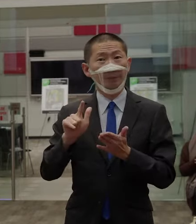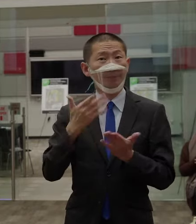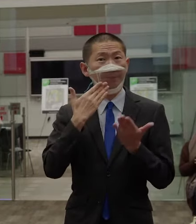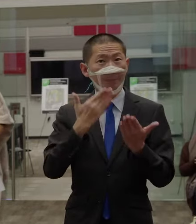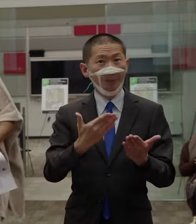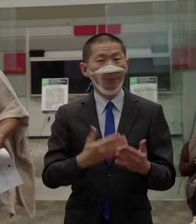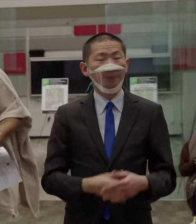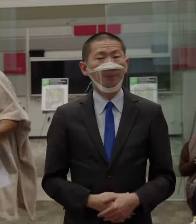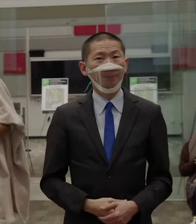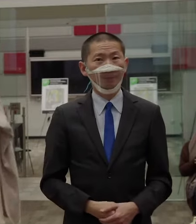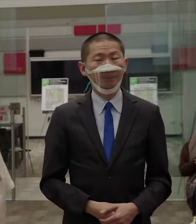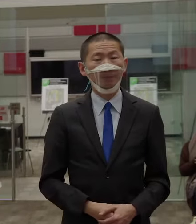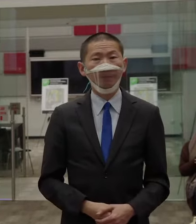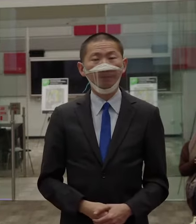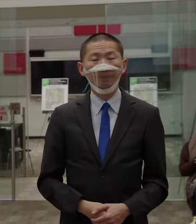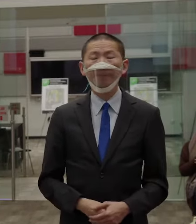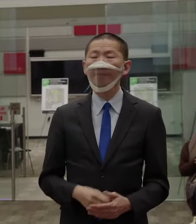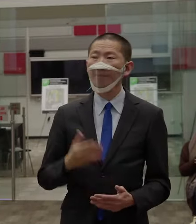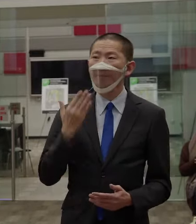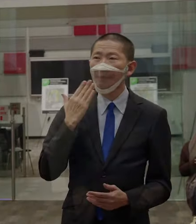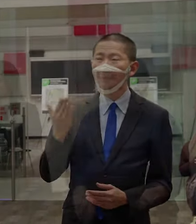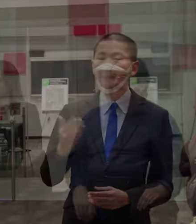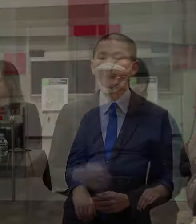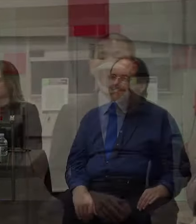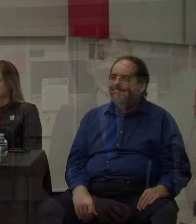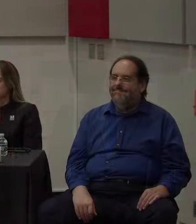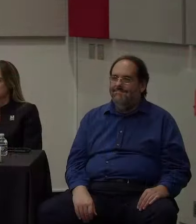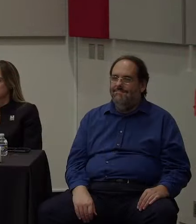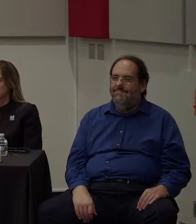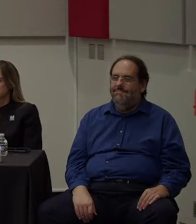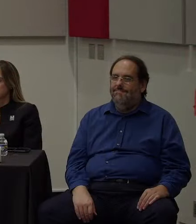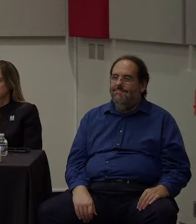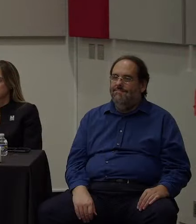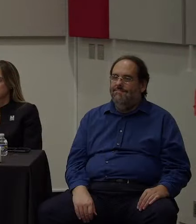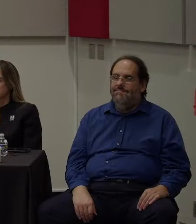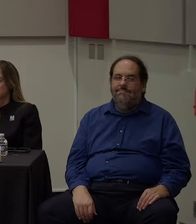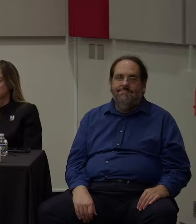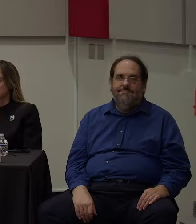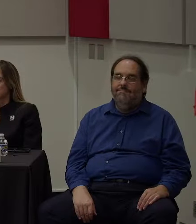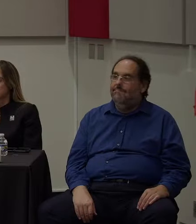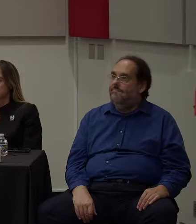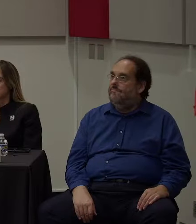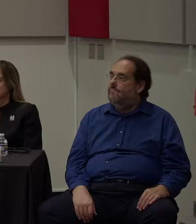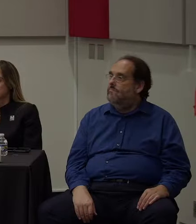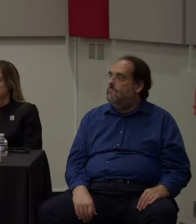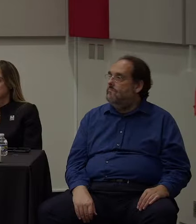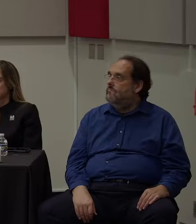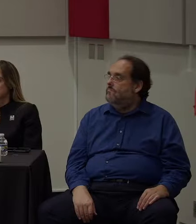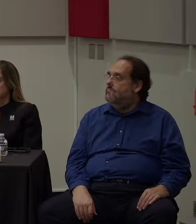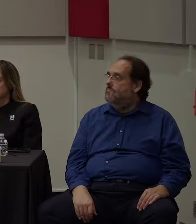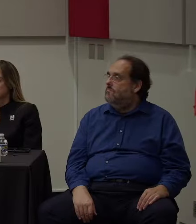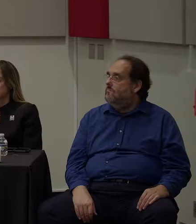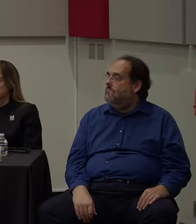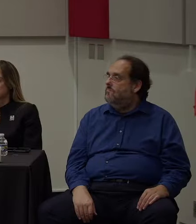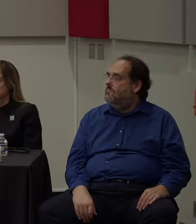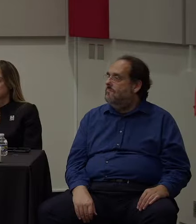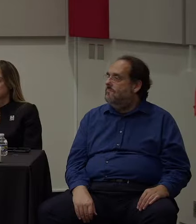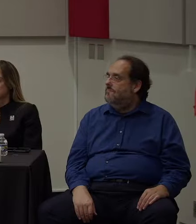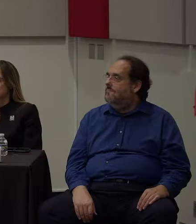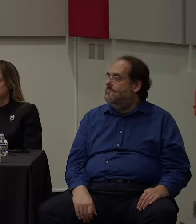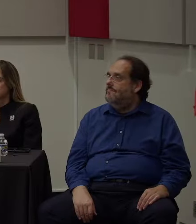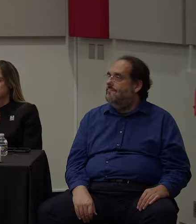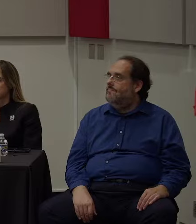you. Thank you. Is there anyone else present in the room who'd like to provide comments